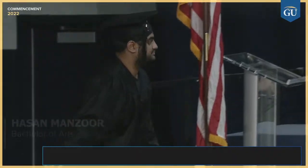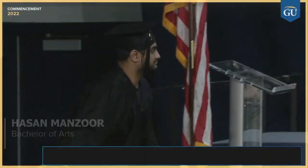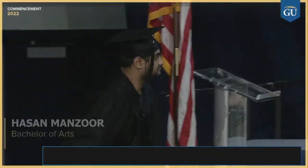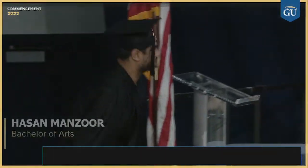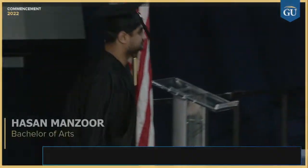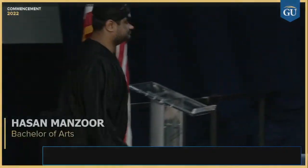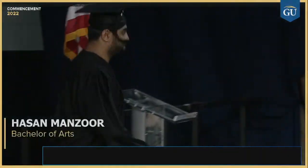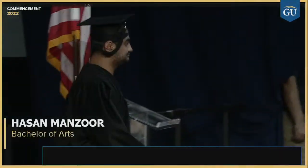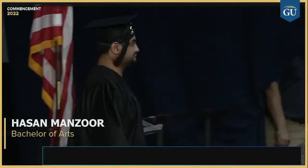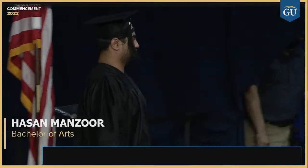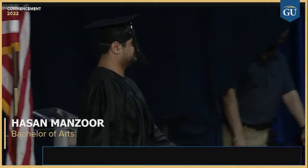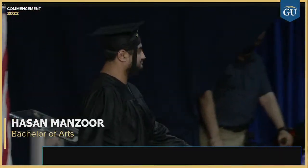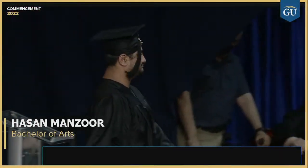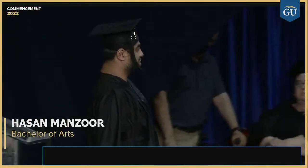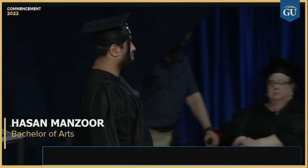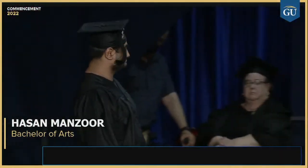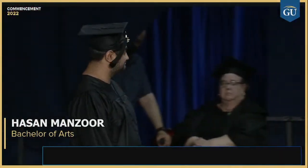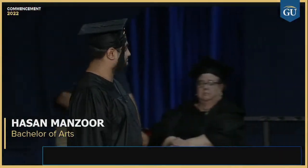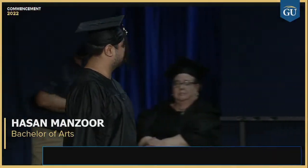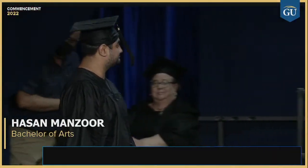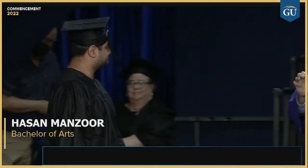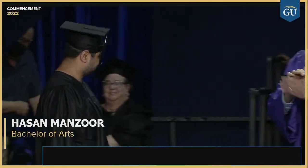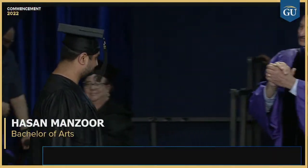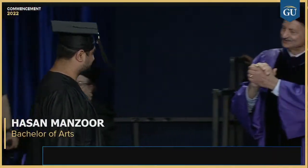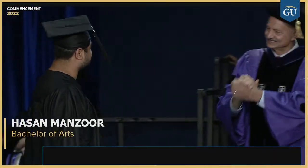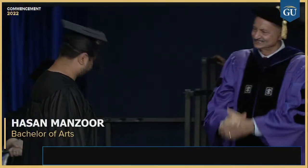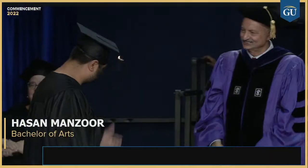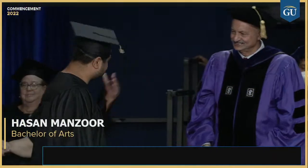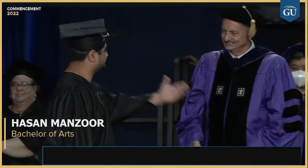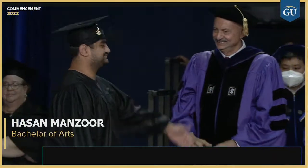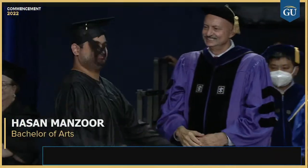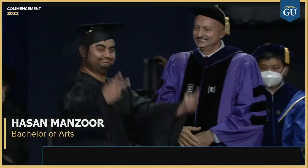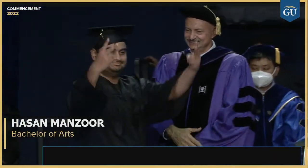Hassan Manzoor, Bachelor of Arts. Congratulations.